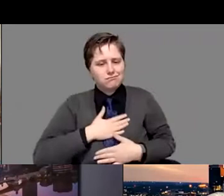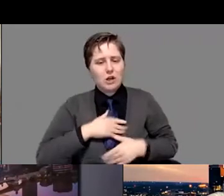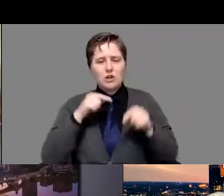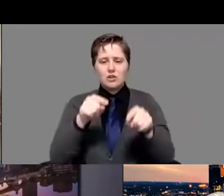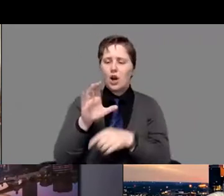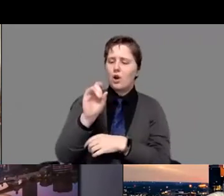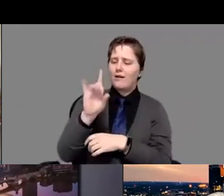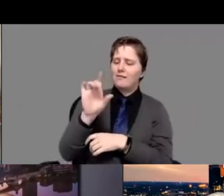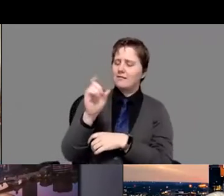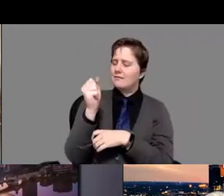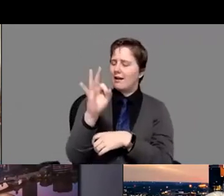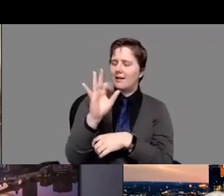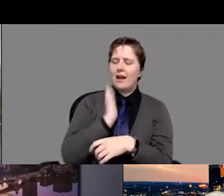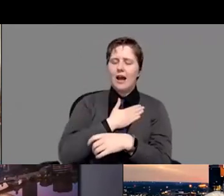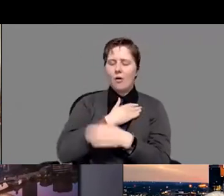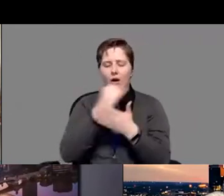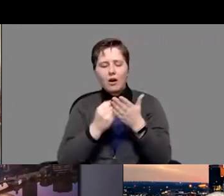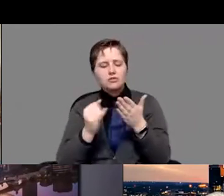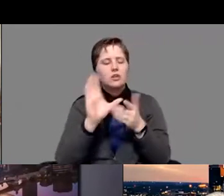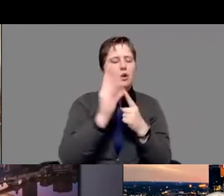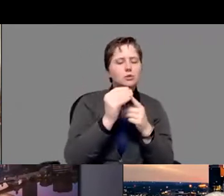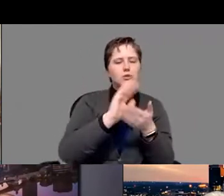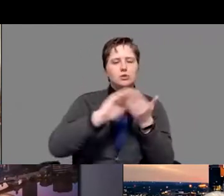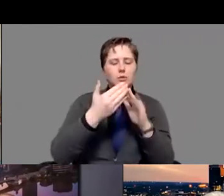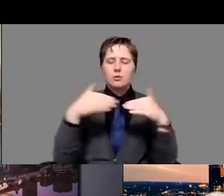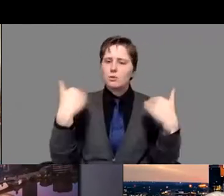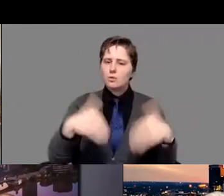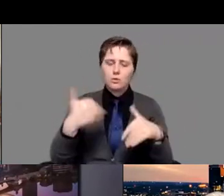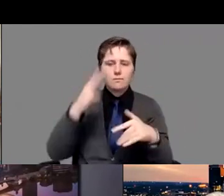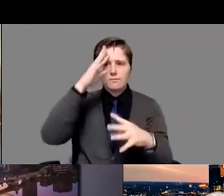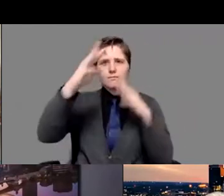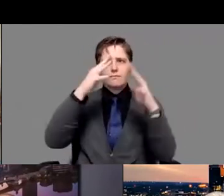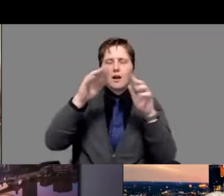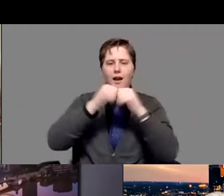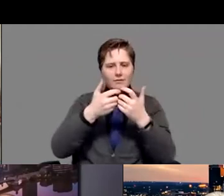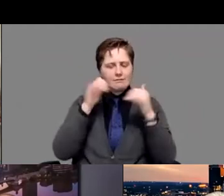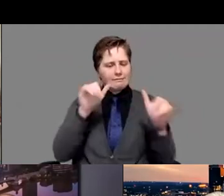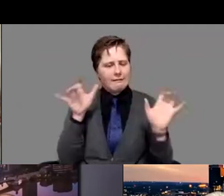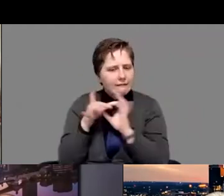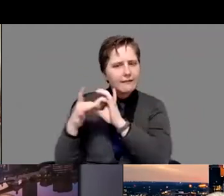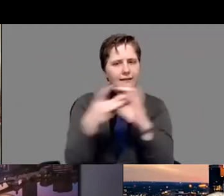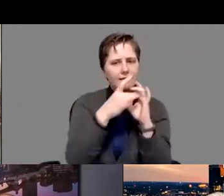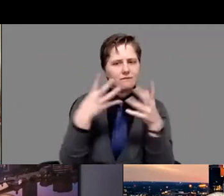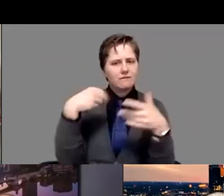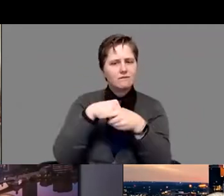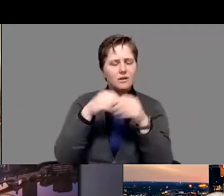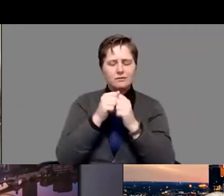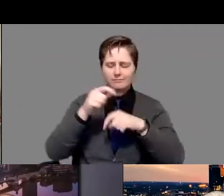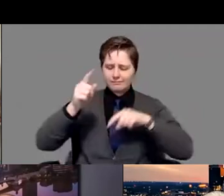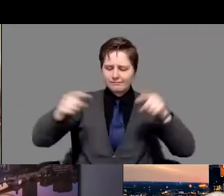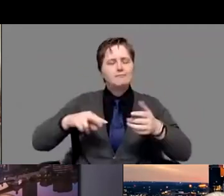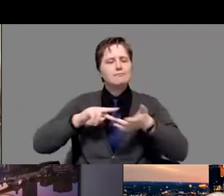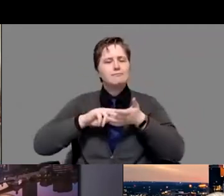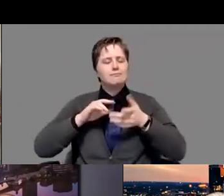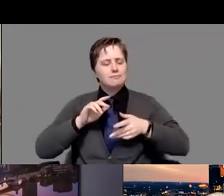COVID-19 epidemic, our arts and culture community has found innovative ways to stay connected and involved in very meaningful